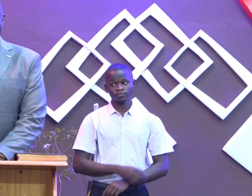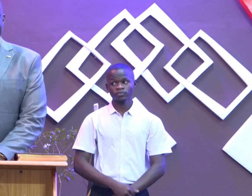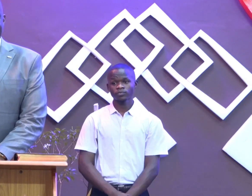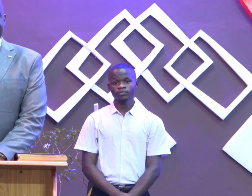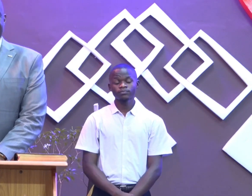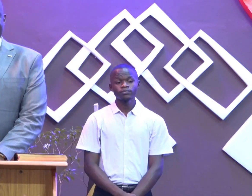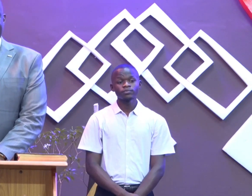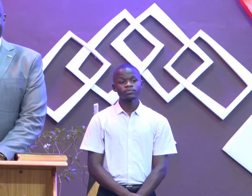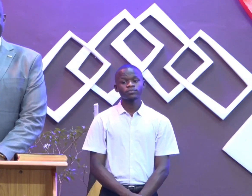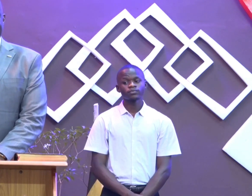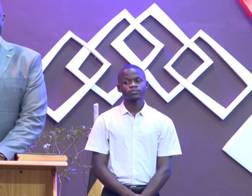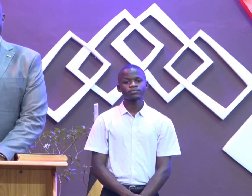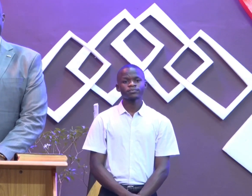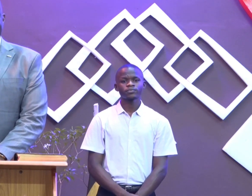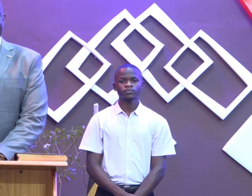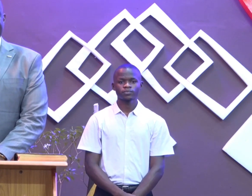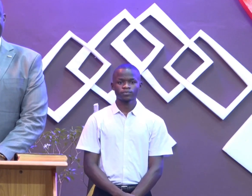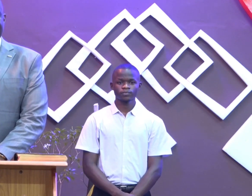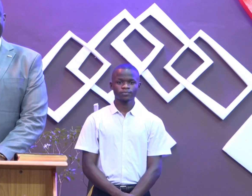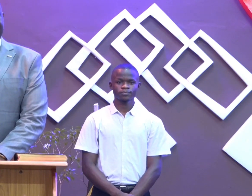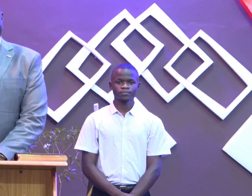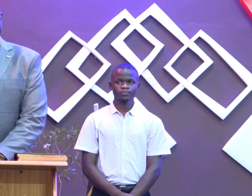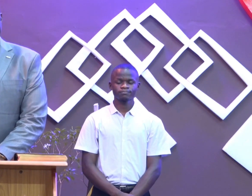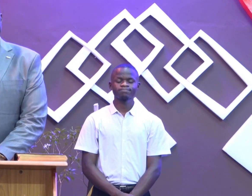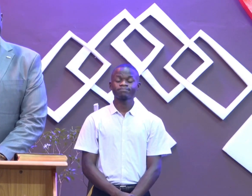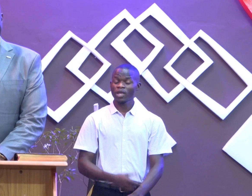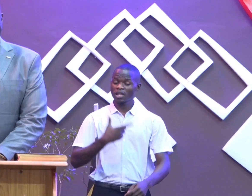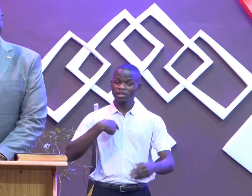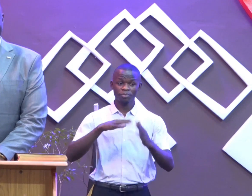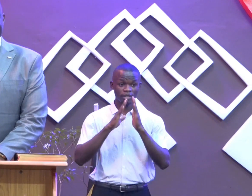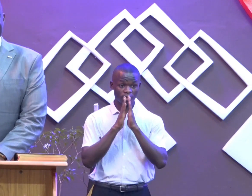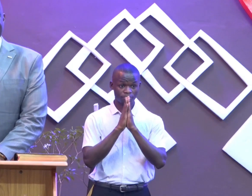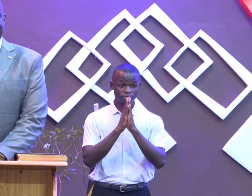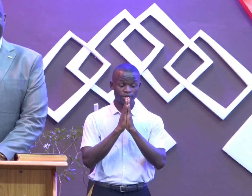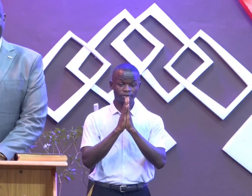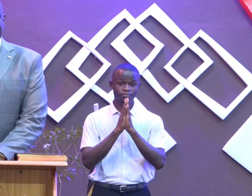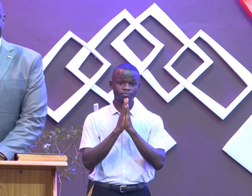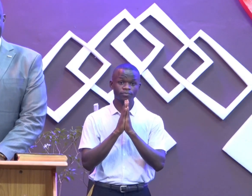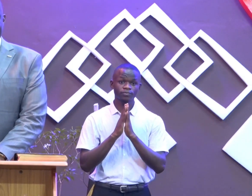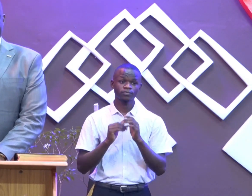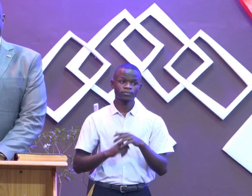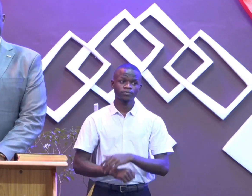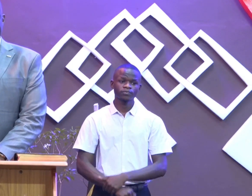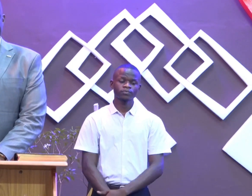know everyone, wherever you are, who is watching us. Let it be a prayer.